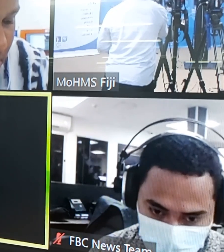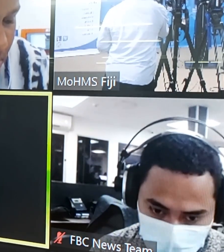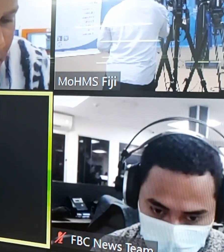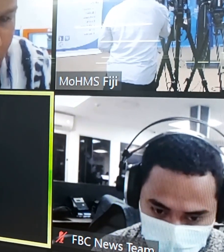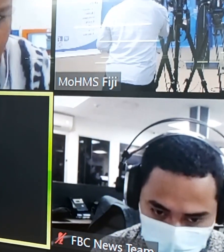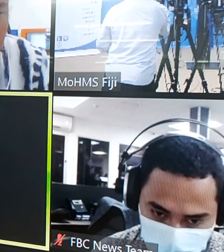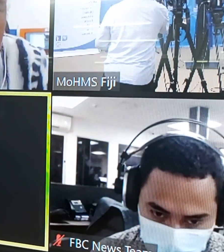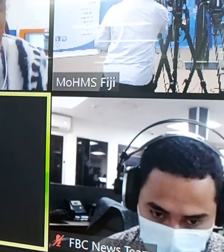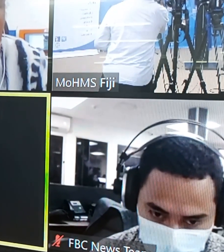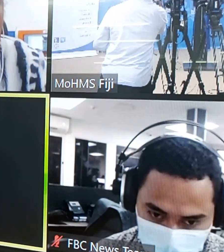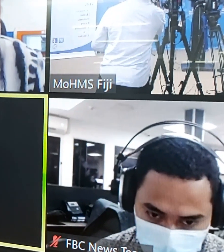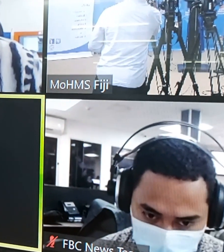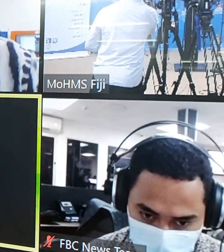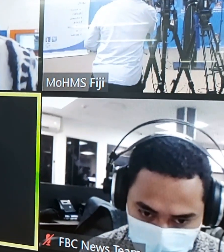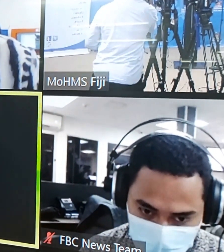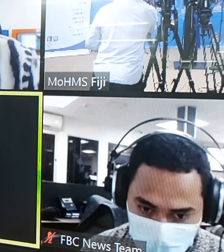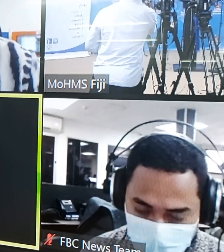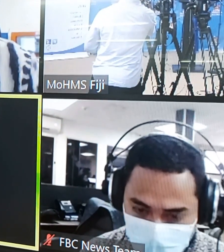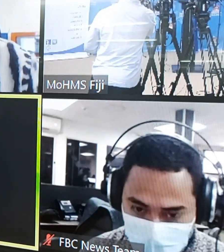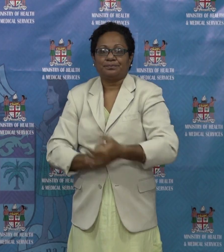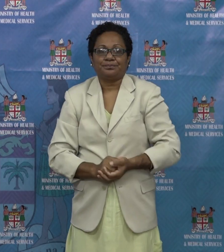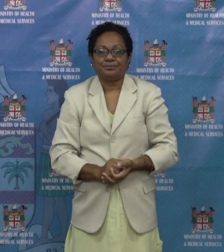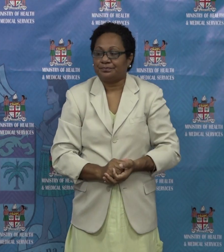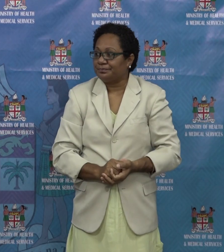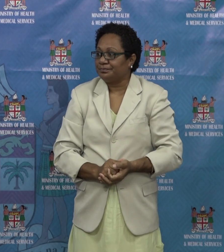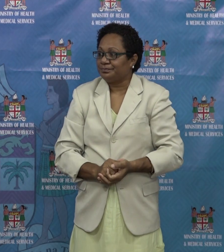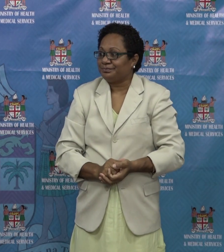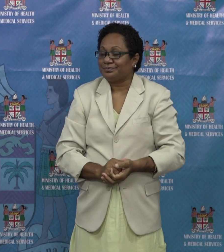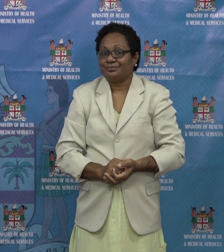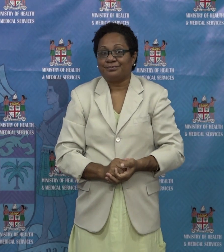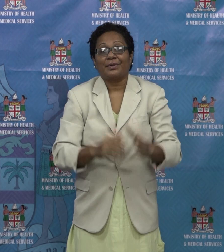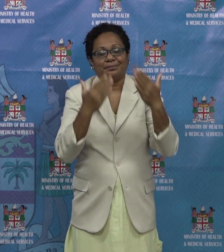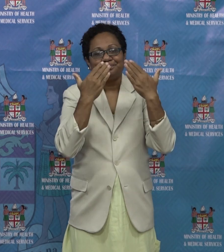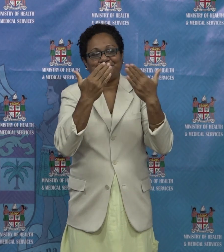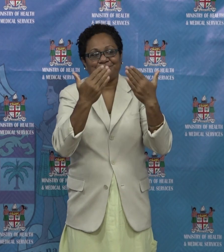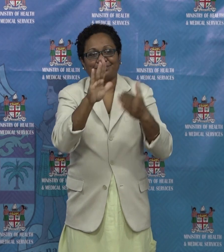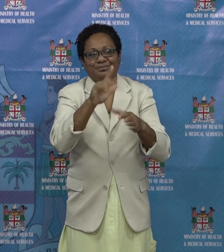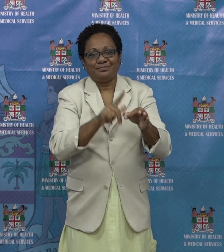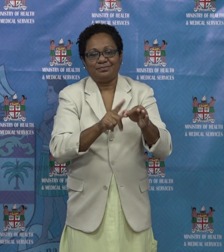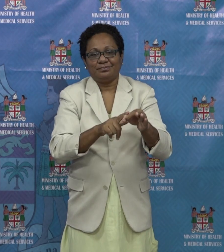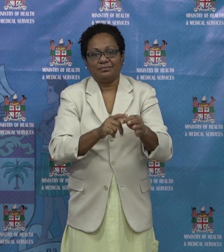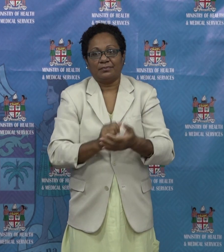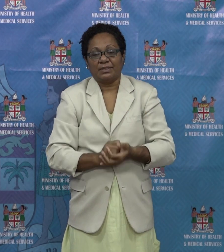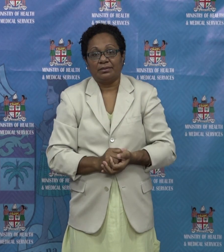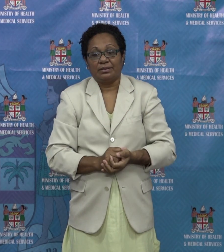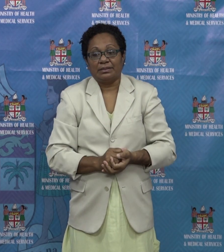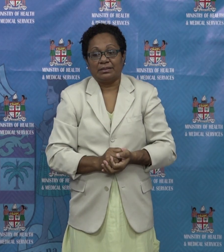impacted on the CDC's ability to test? Thank you. I won't be able to speak to how many